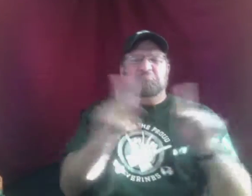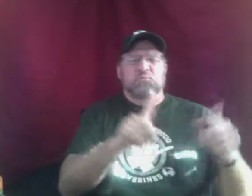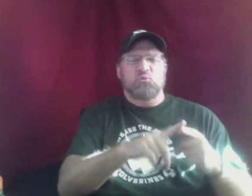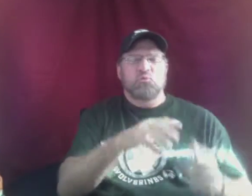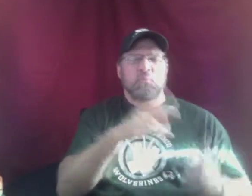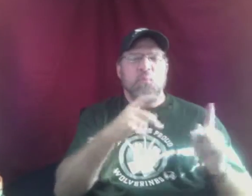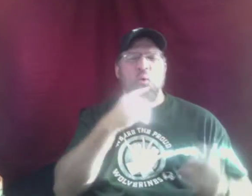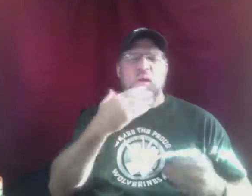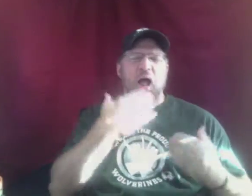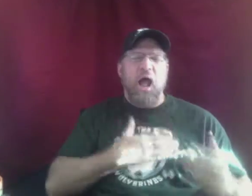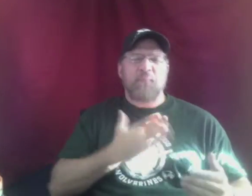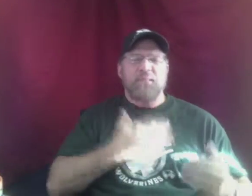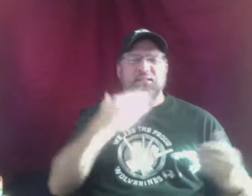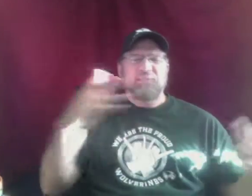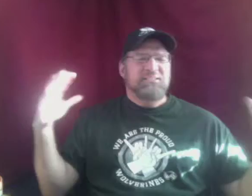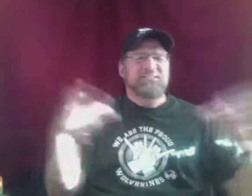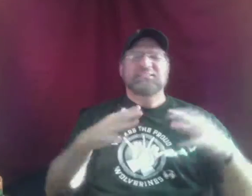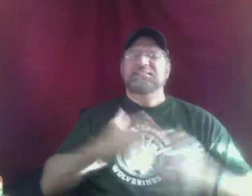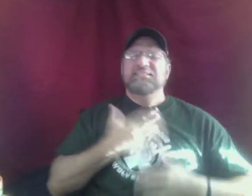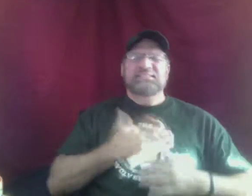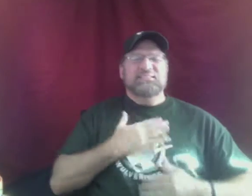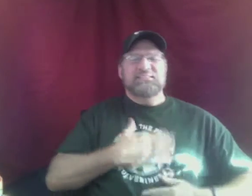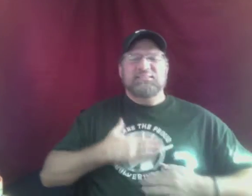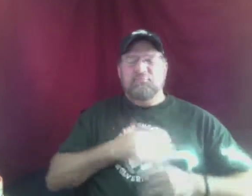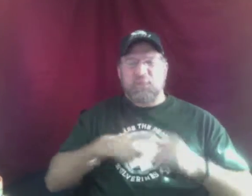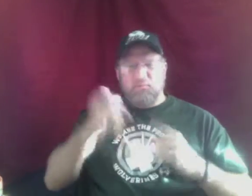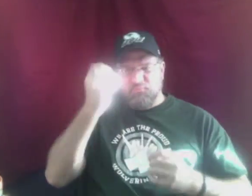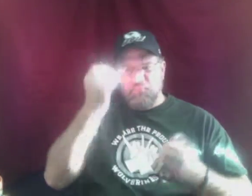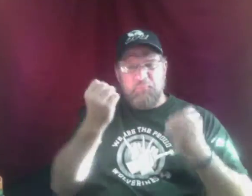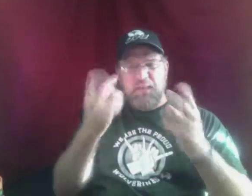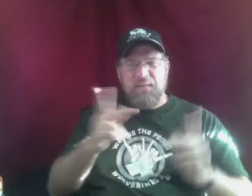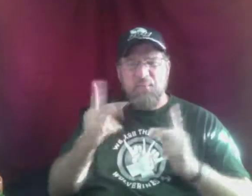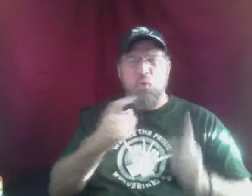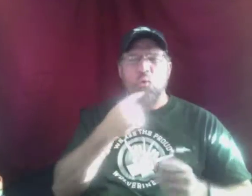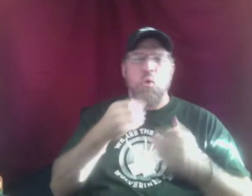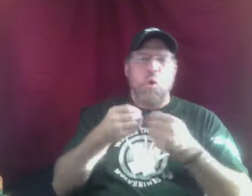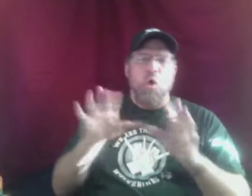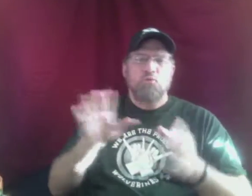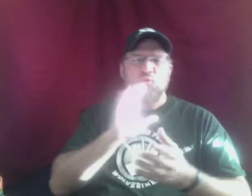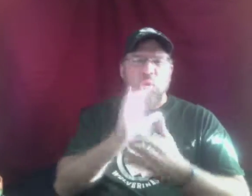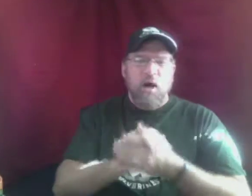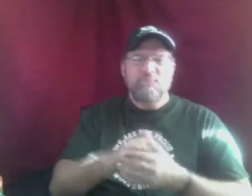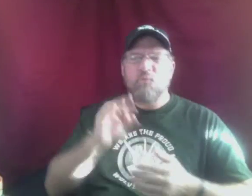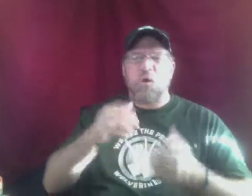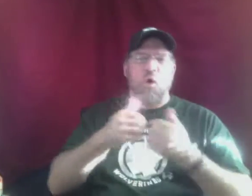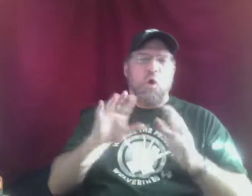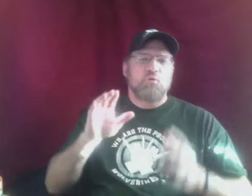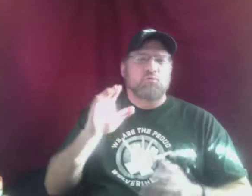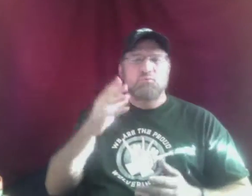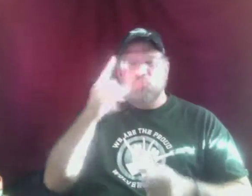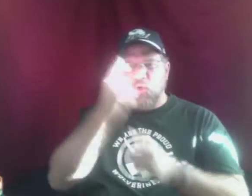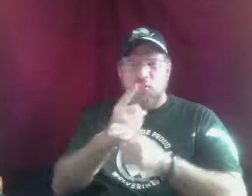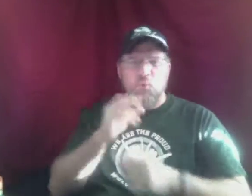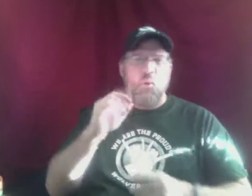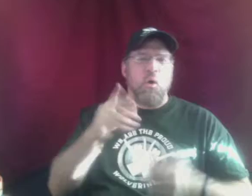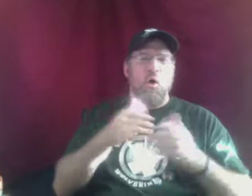A picnic under the stars. A romantic movie's playing. Like Bikini Beach Blood Bash.